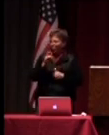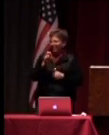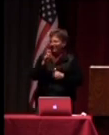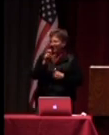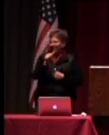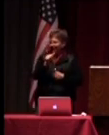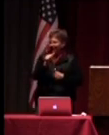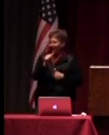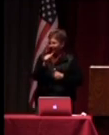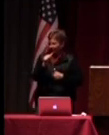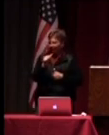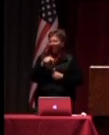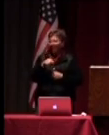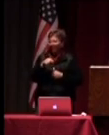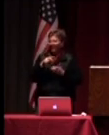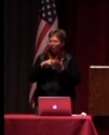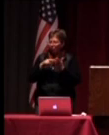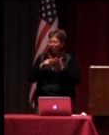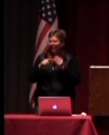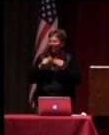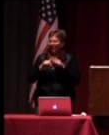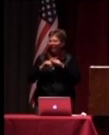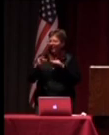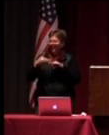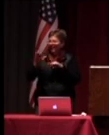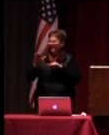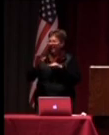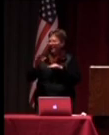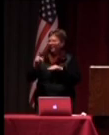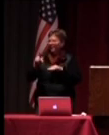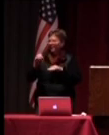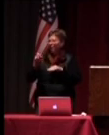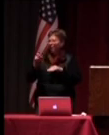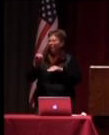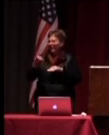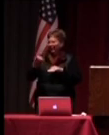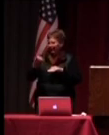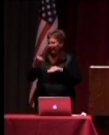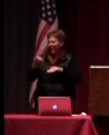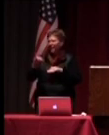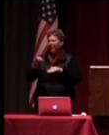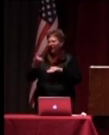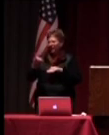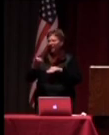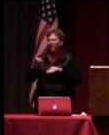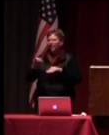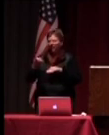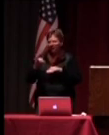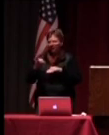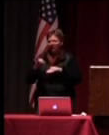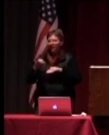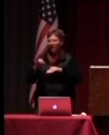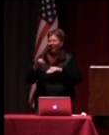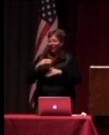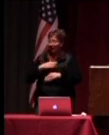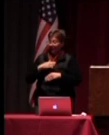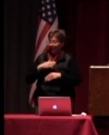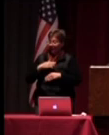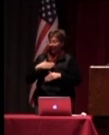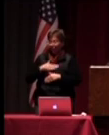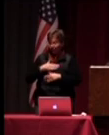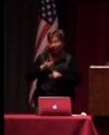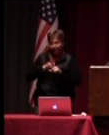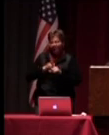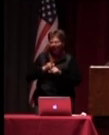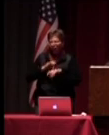exiled Paoli, whom he read about in the Italian translation of Boswell, interestingly enough. Because Napoleon was a native Italian speaker.